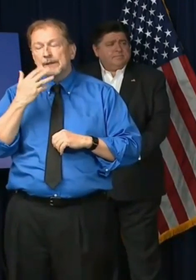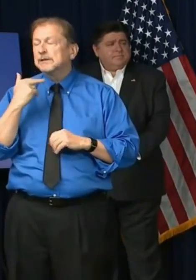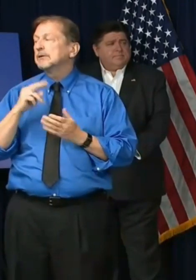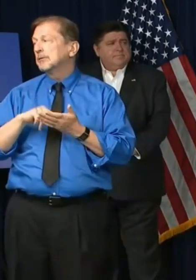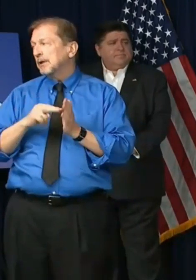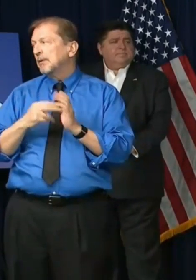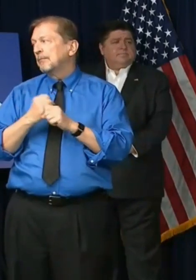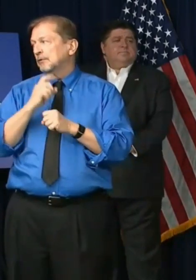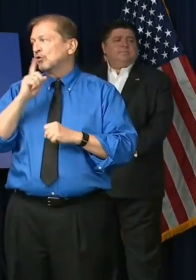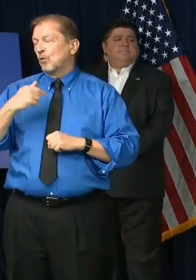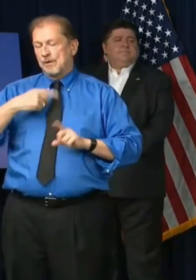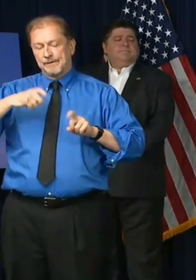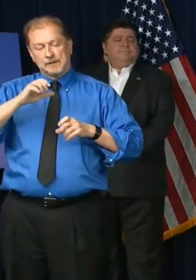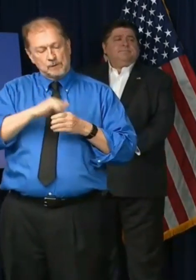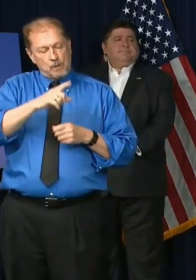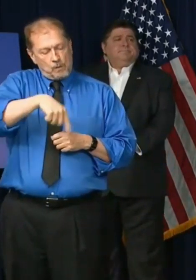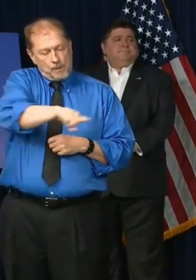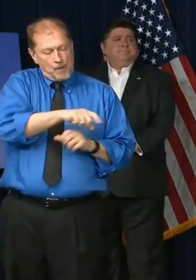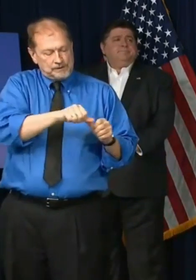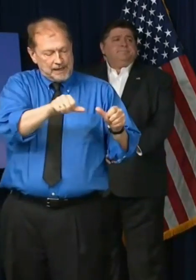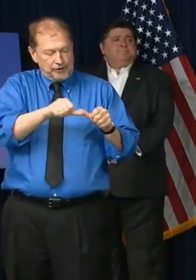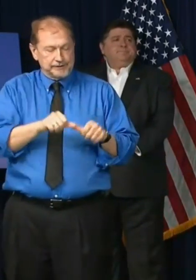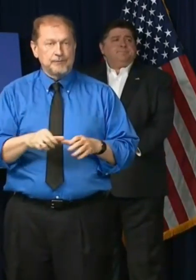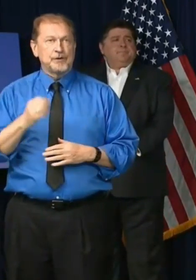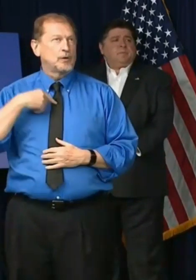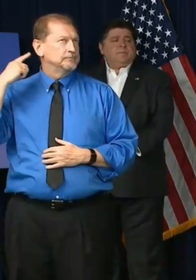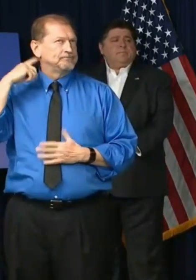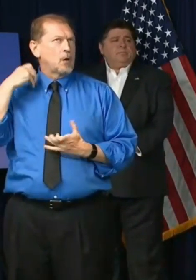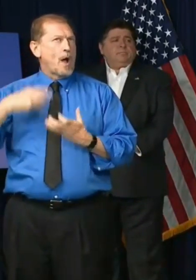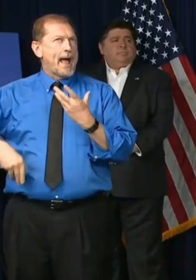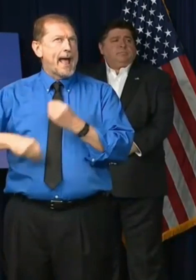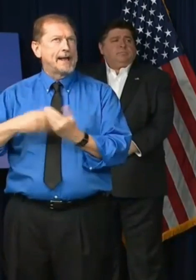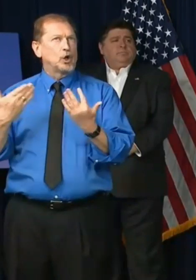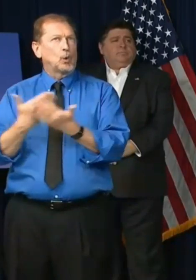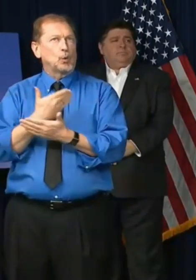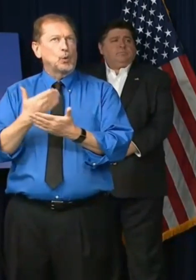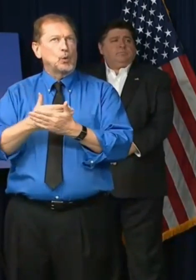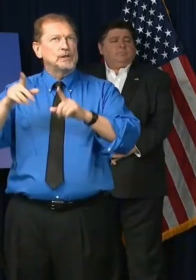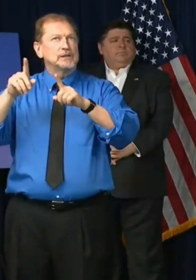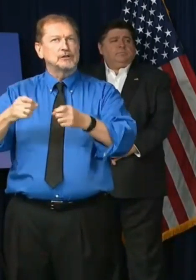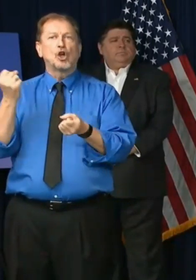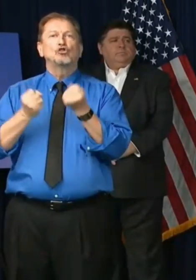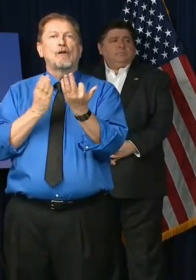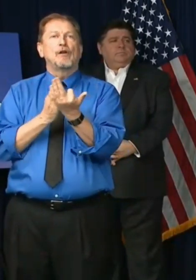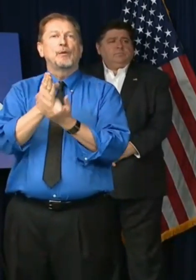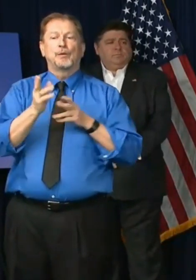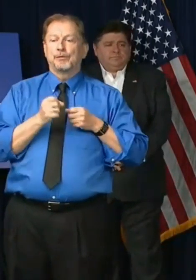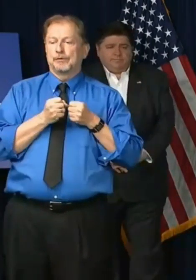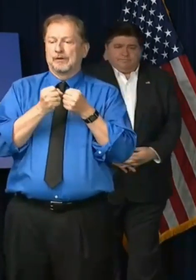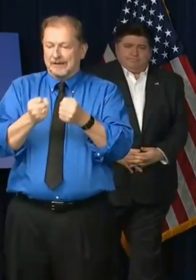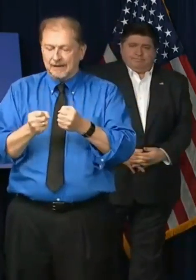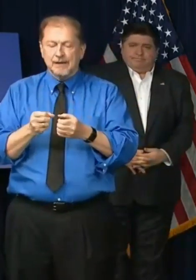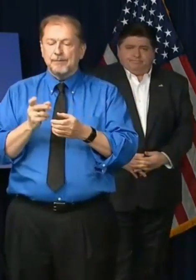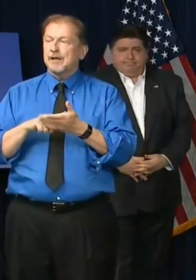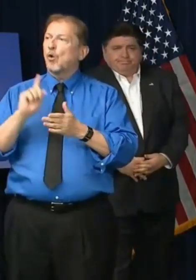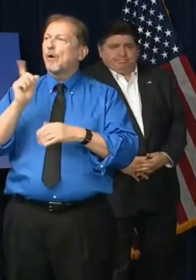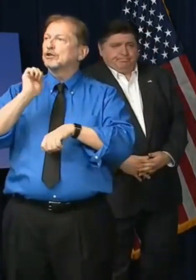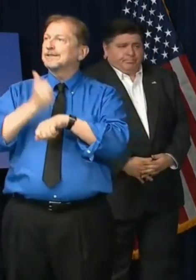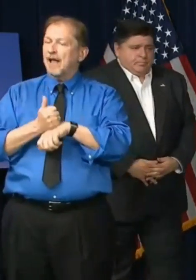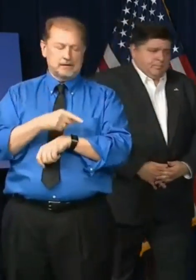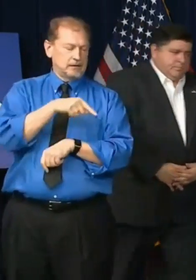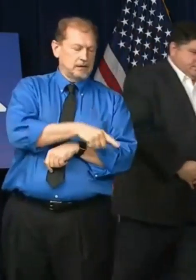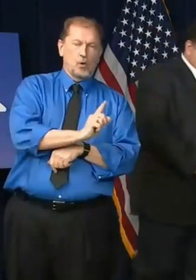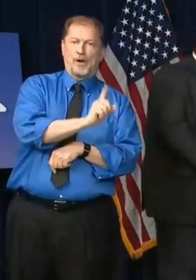when we think of where the next drive-through site, that will help us to go to the places that need it most. Tina